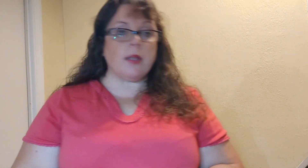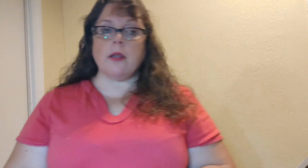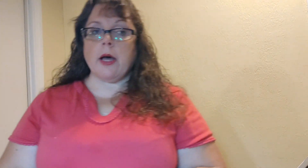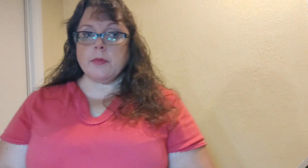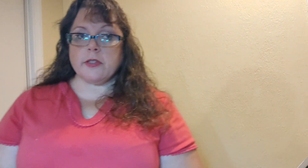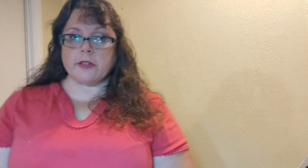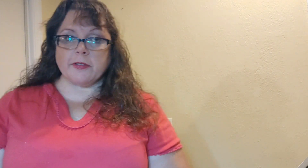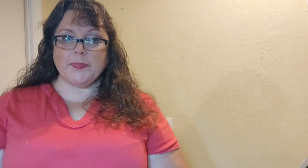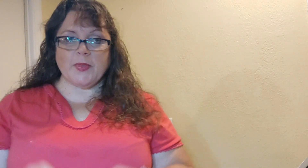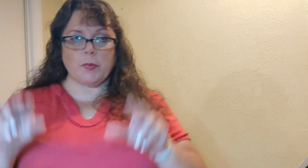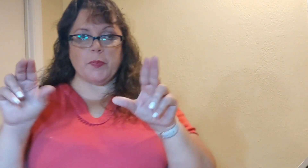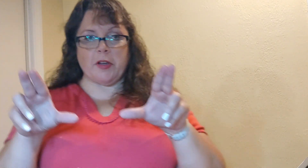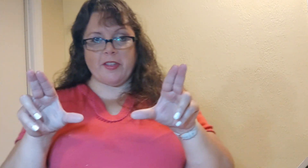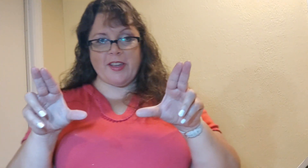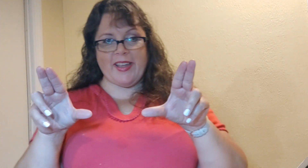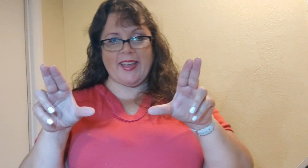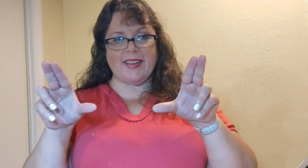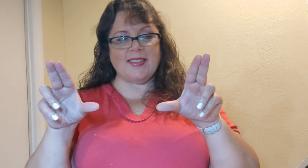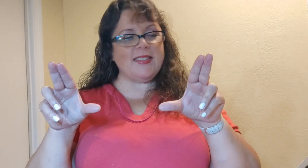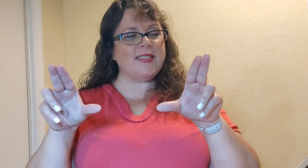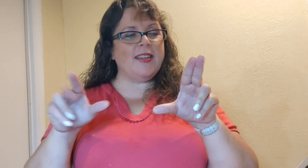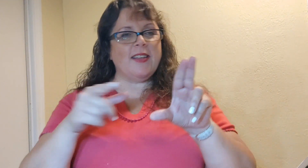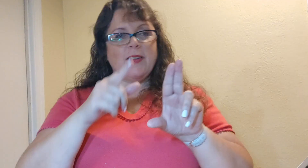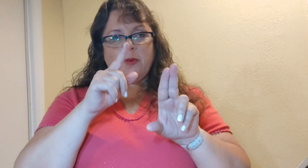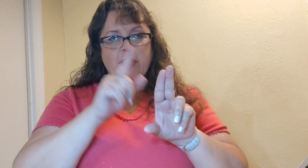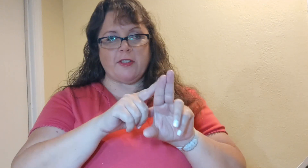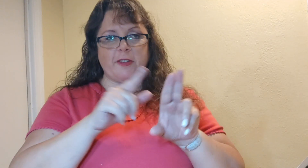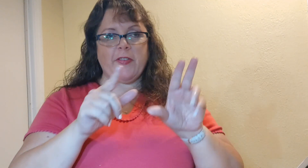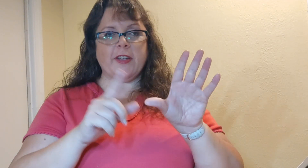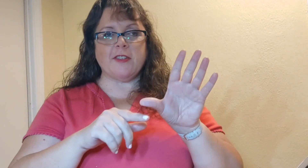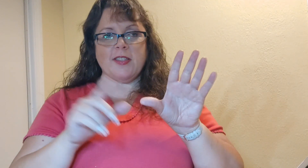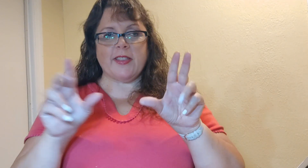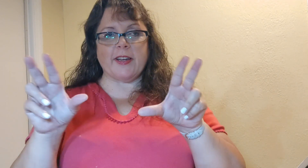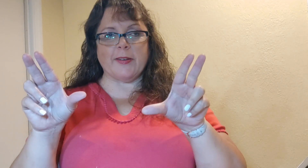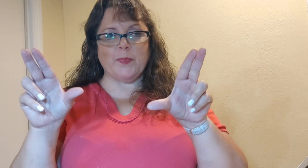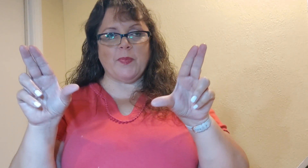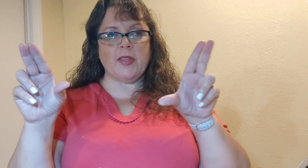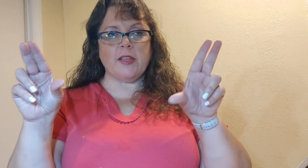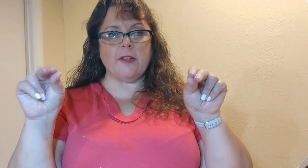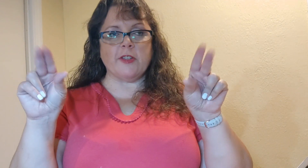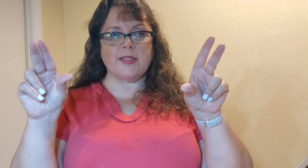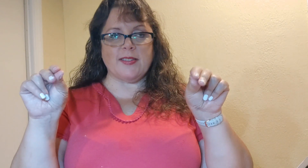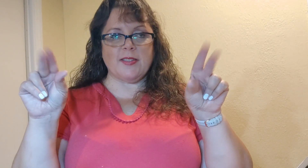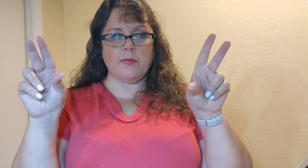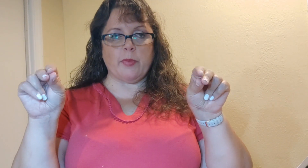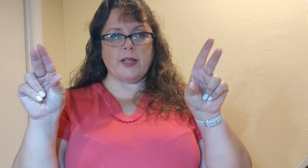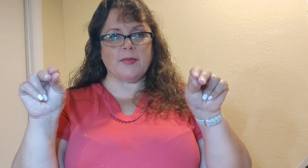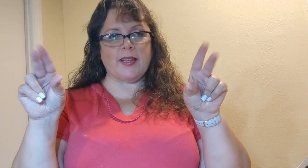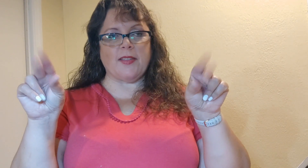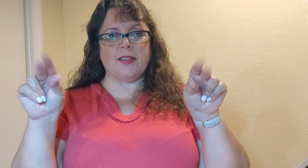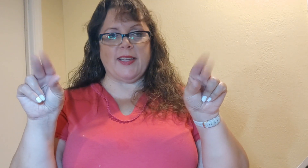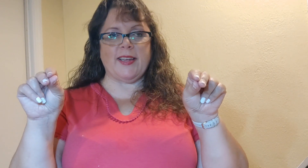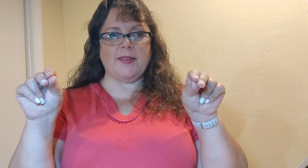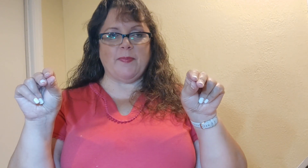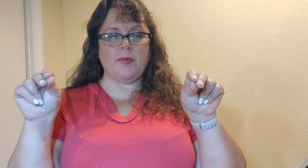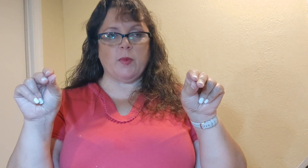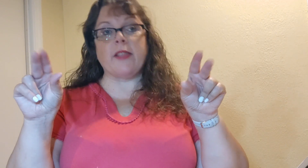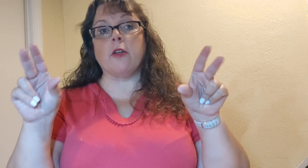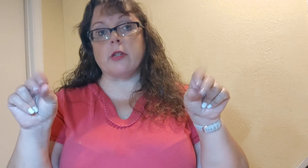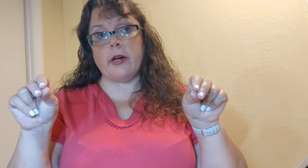Then lobster, with both of your hands, with your 2 fingers and thumb, you just bring them together like that. Like their